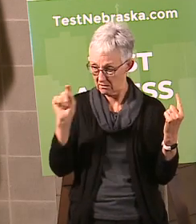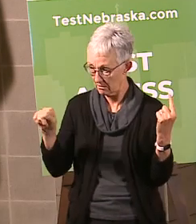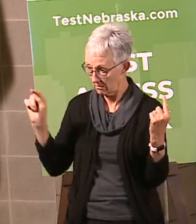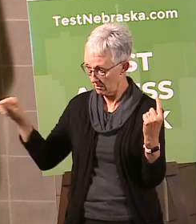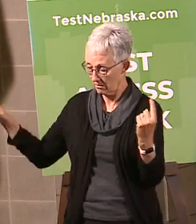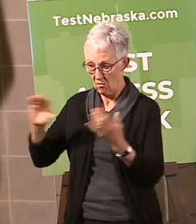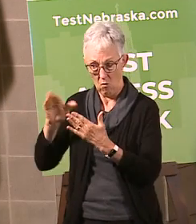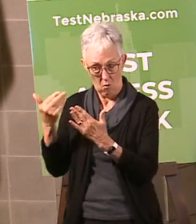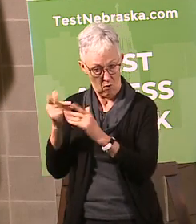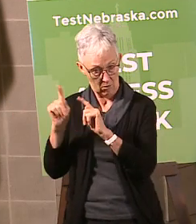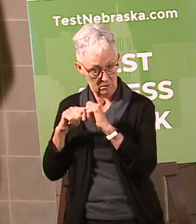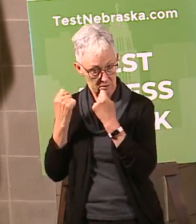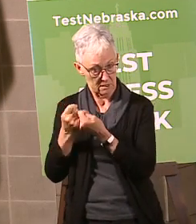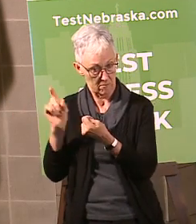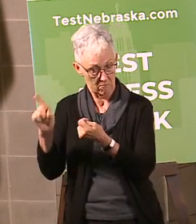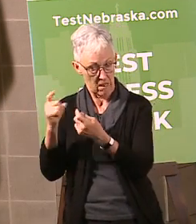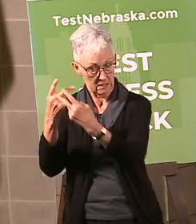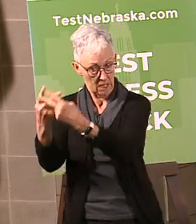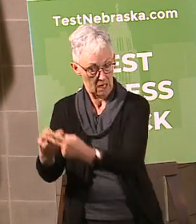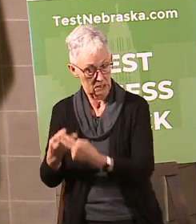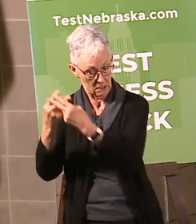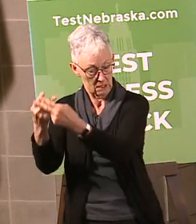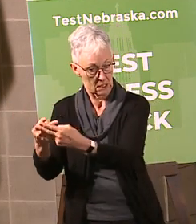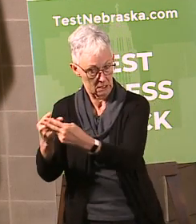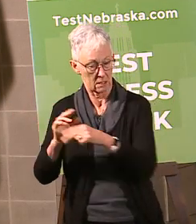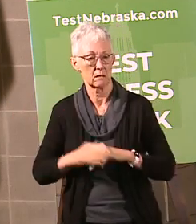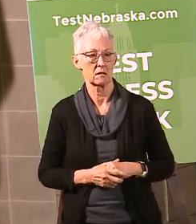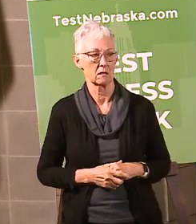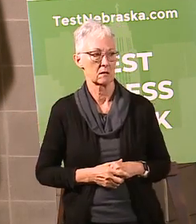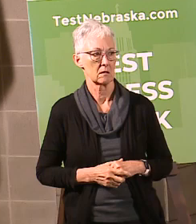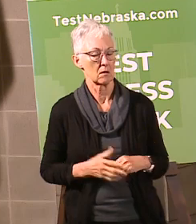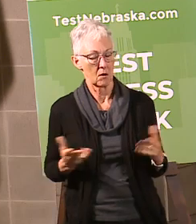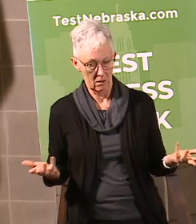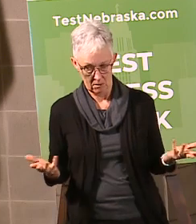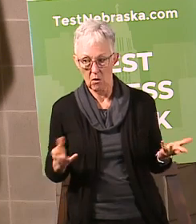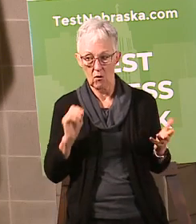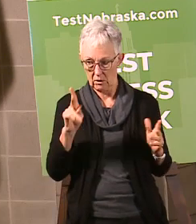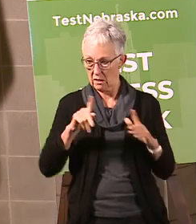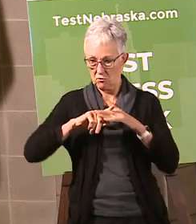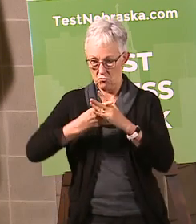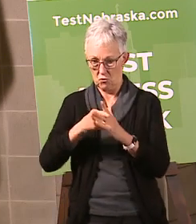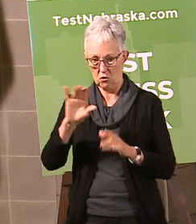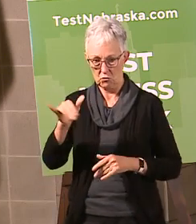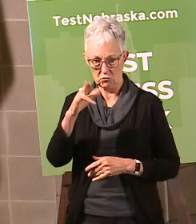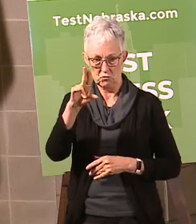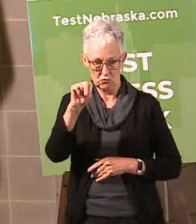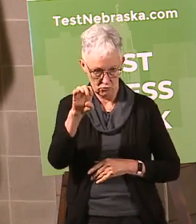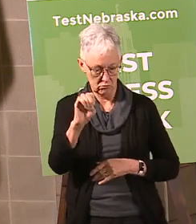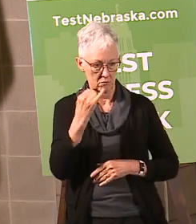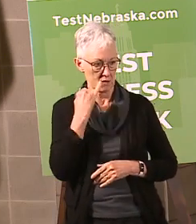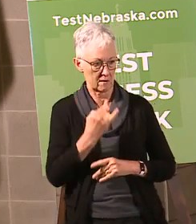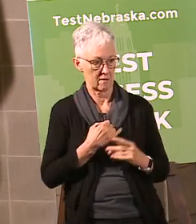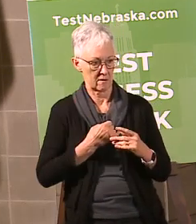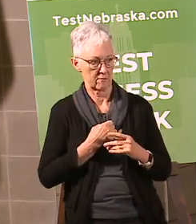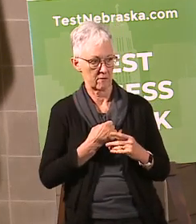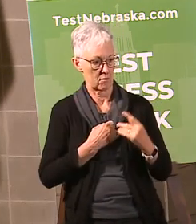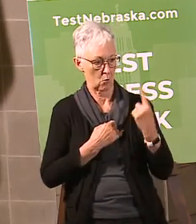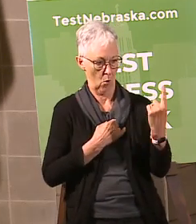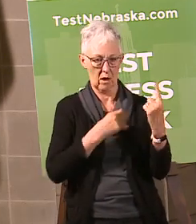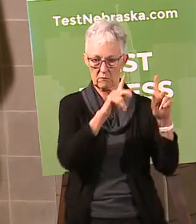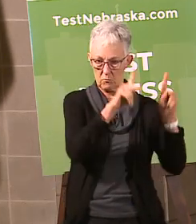18th, when the games start, if somebody on the team would test positive, then our contact tracers would go out and